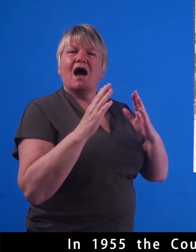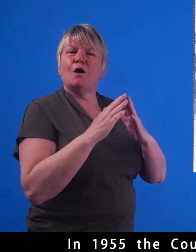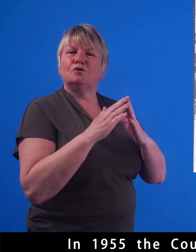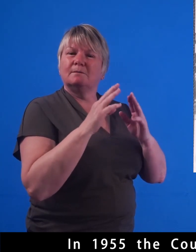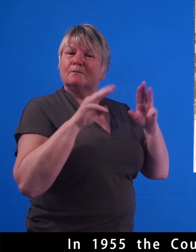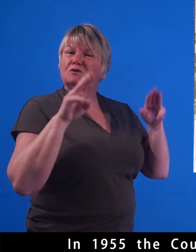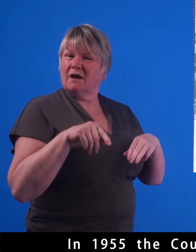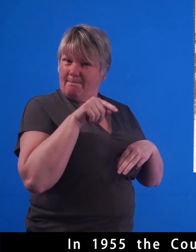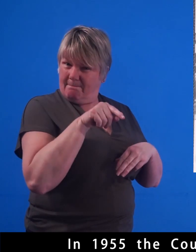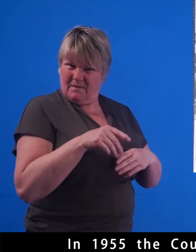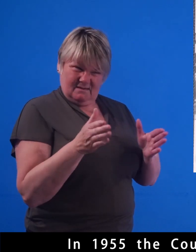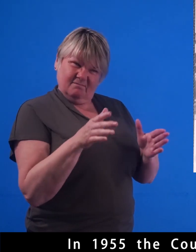Museum